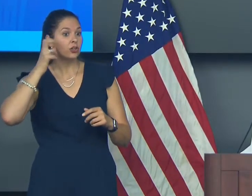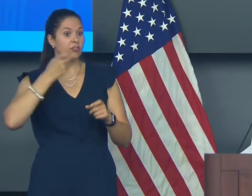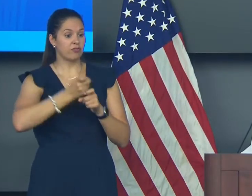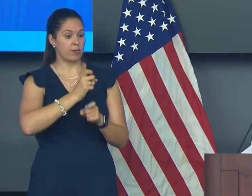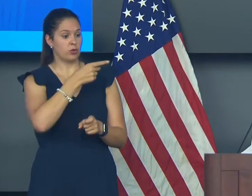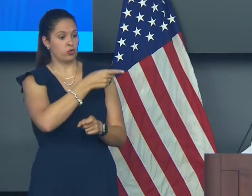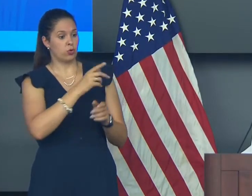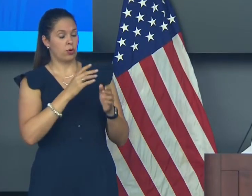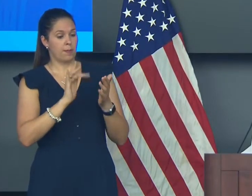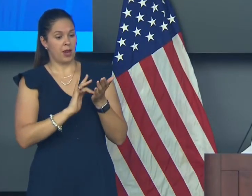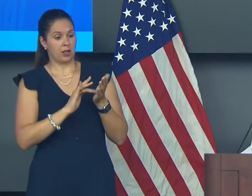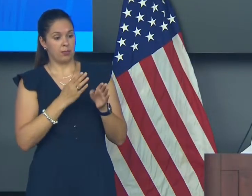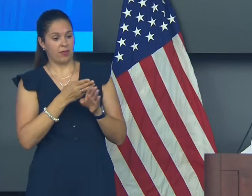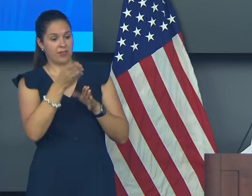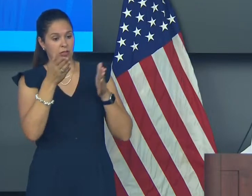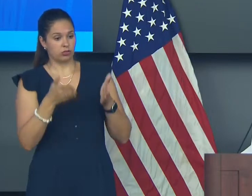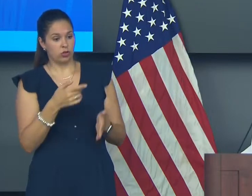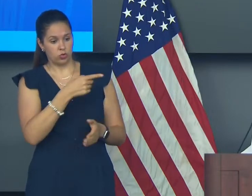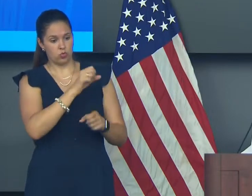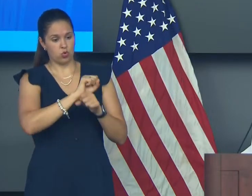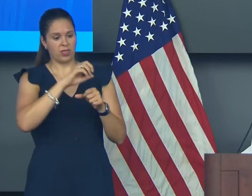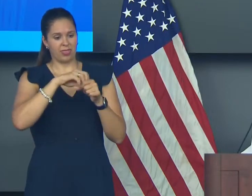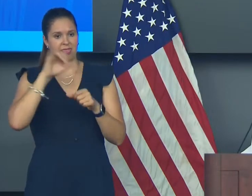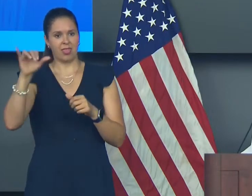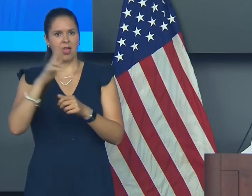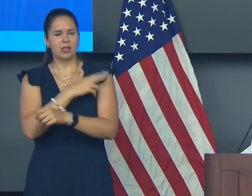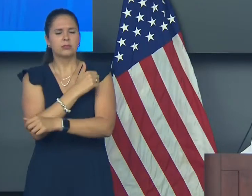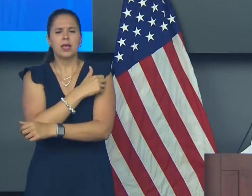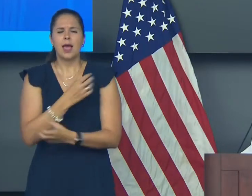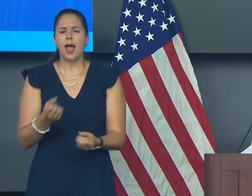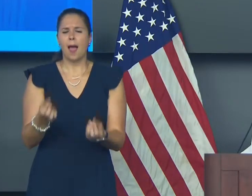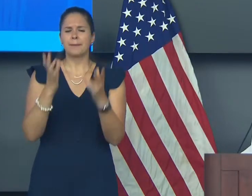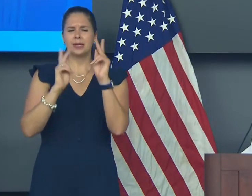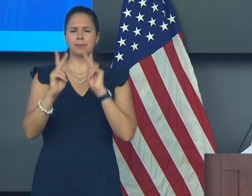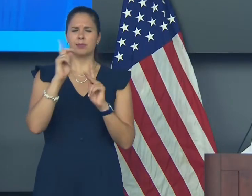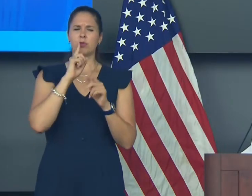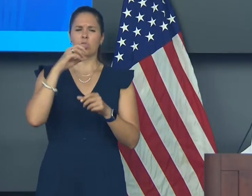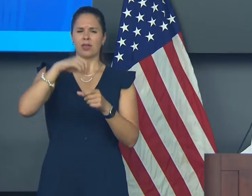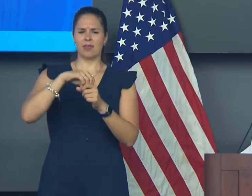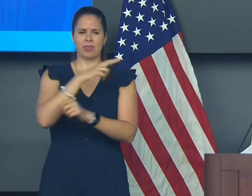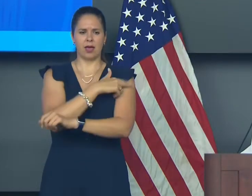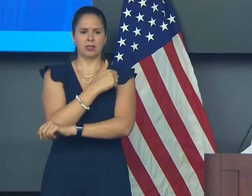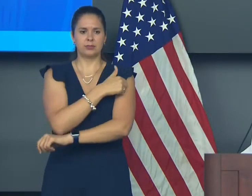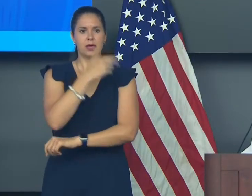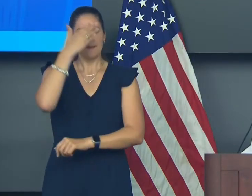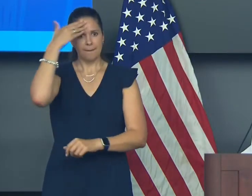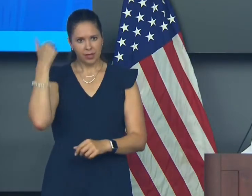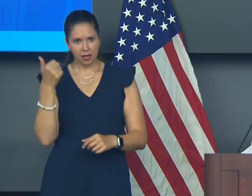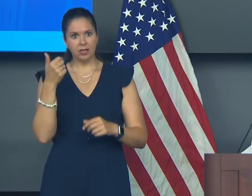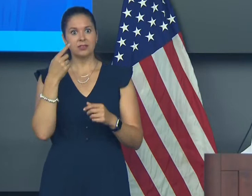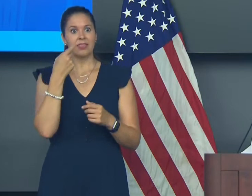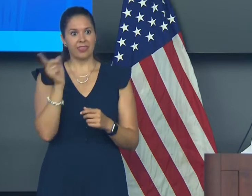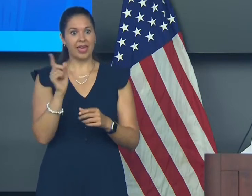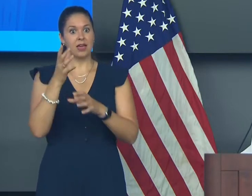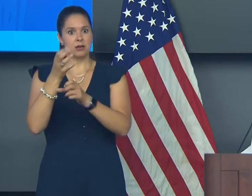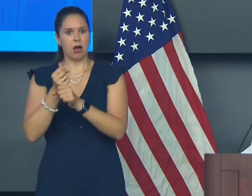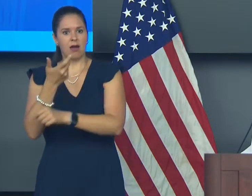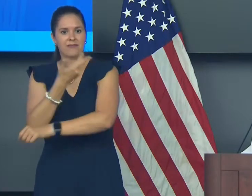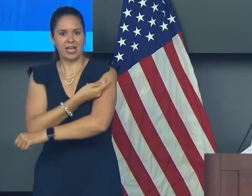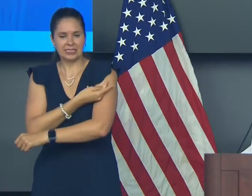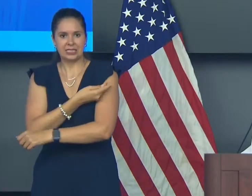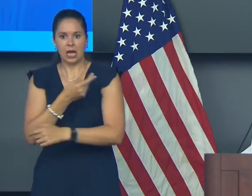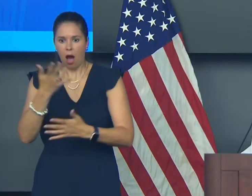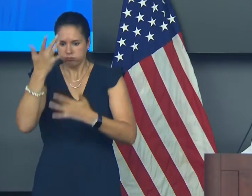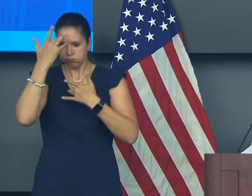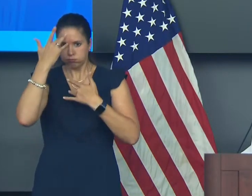medical professional working in that hospital, how many people are in the hospital because they've gotten the vaccine versus because